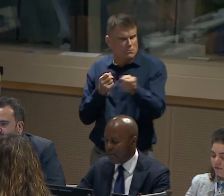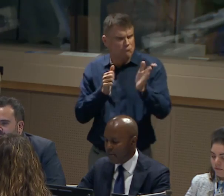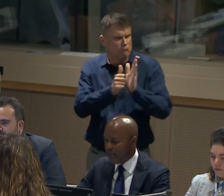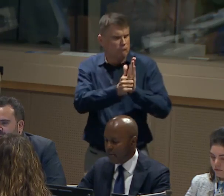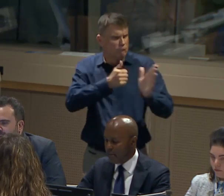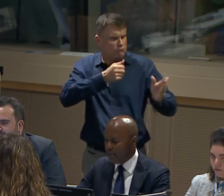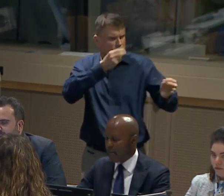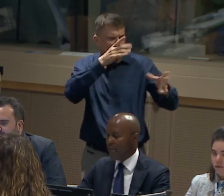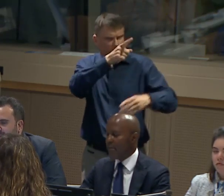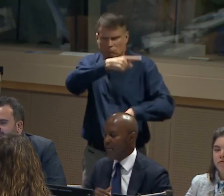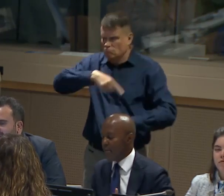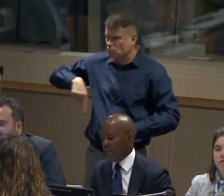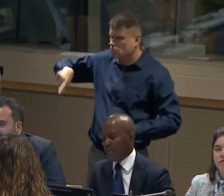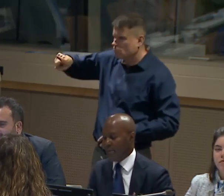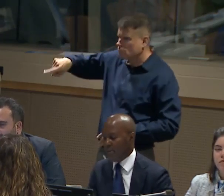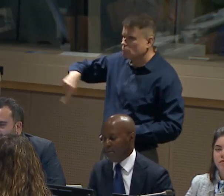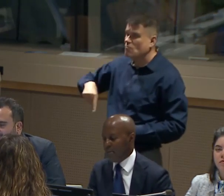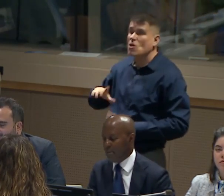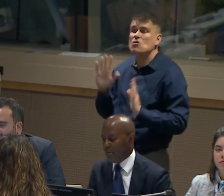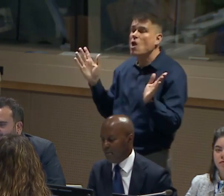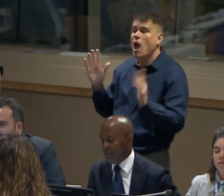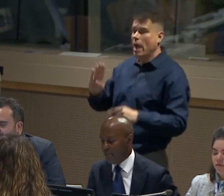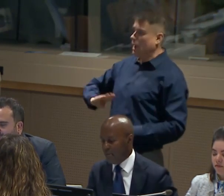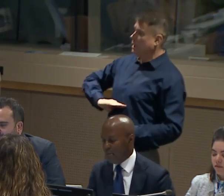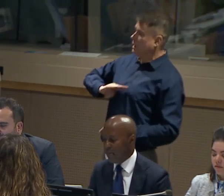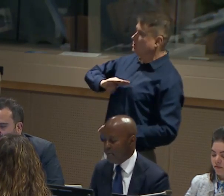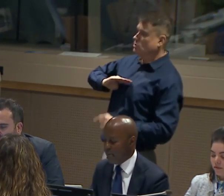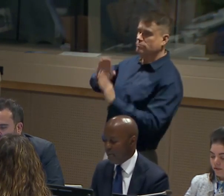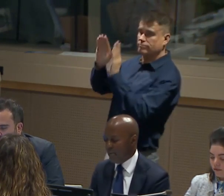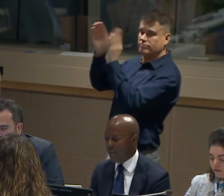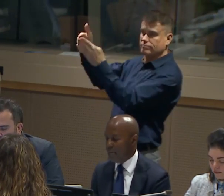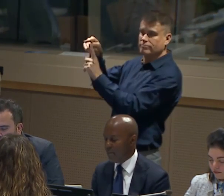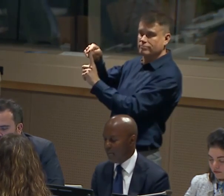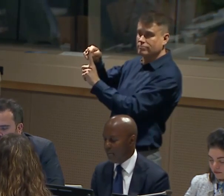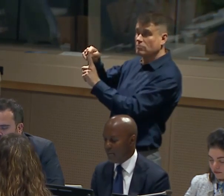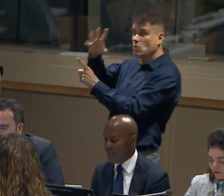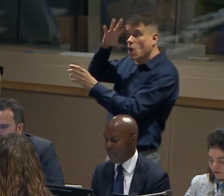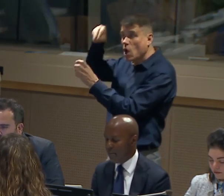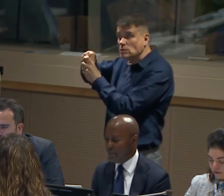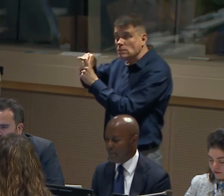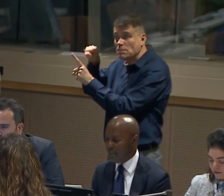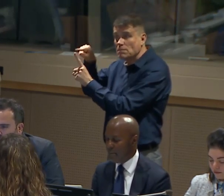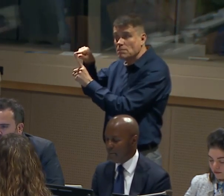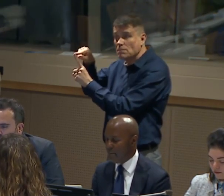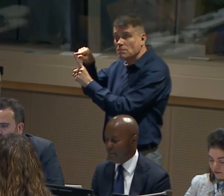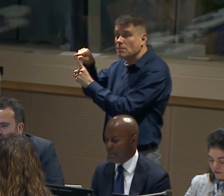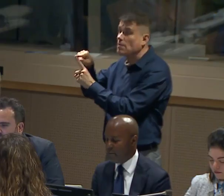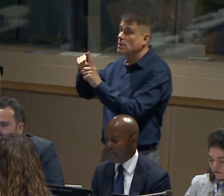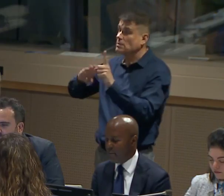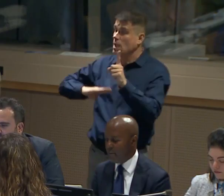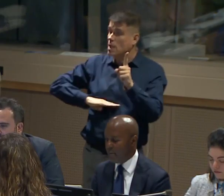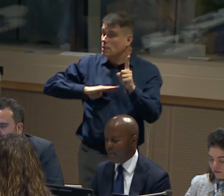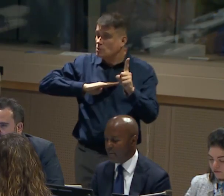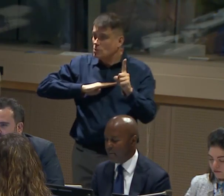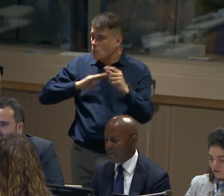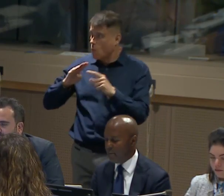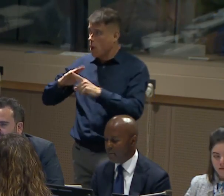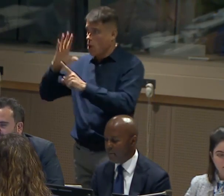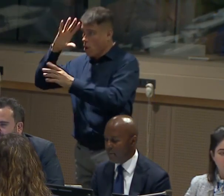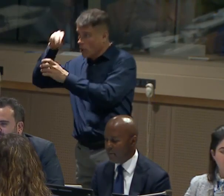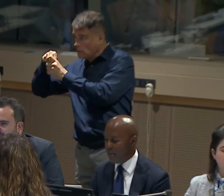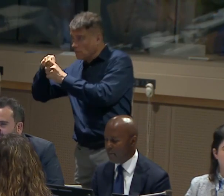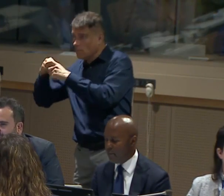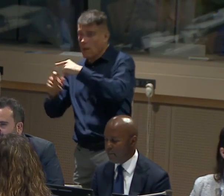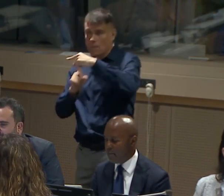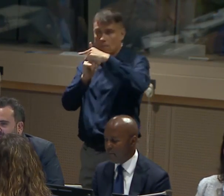make sure that we have an intersectional approach, especially when it comes to autistic people. And for this, I will actually pass on to the